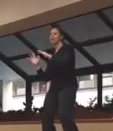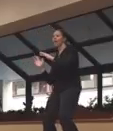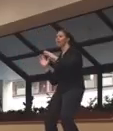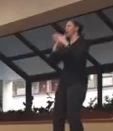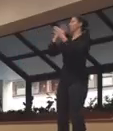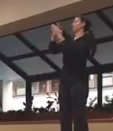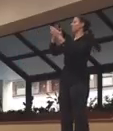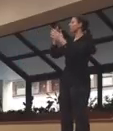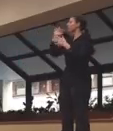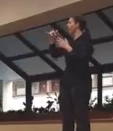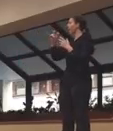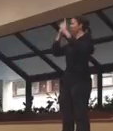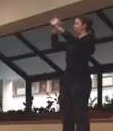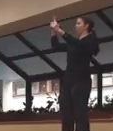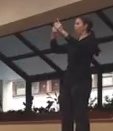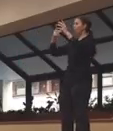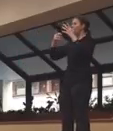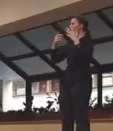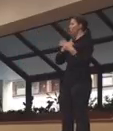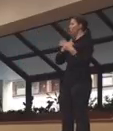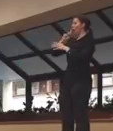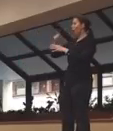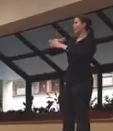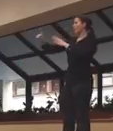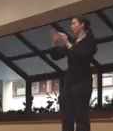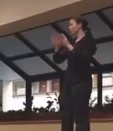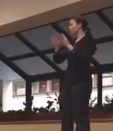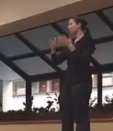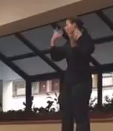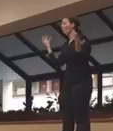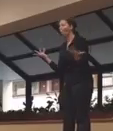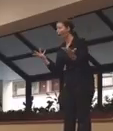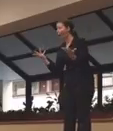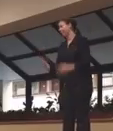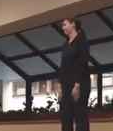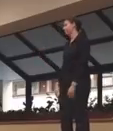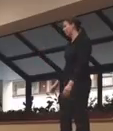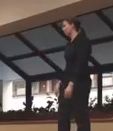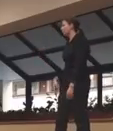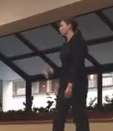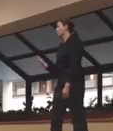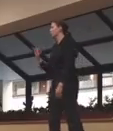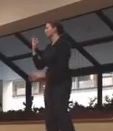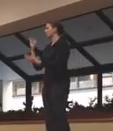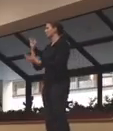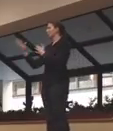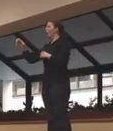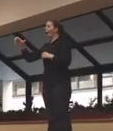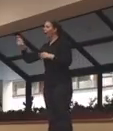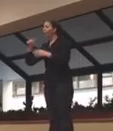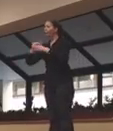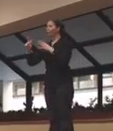we want diagnostics involved and then reaching that pinnacle of certification? That's part of it as